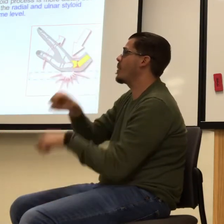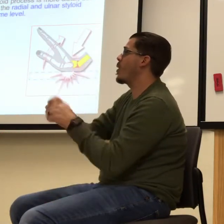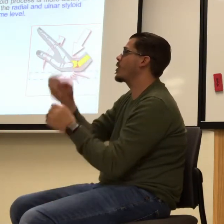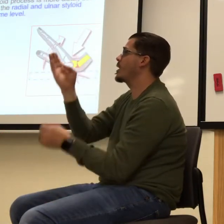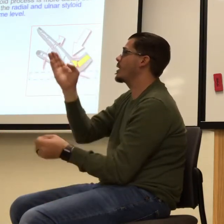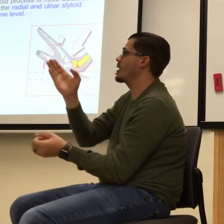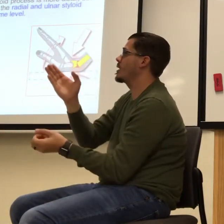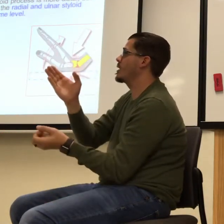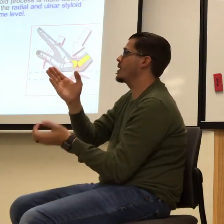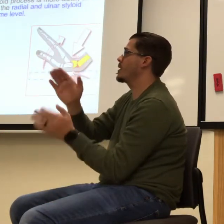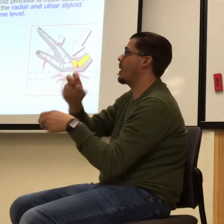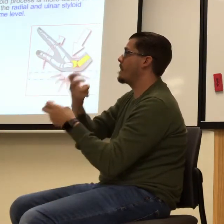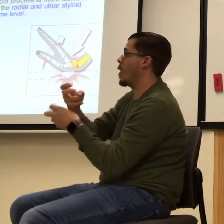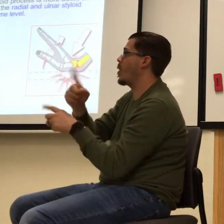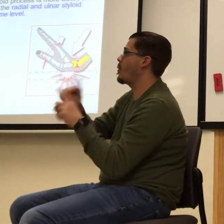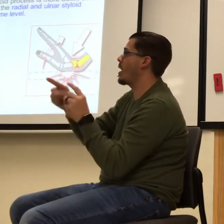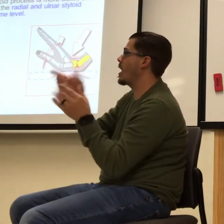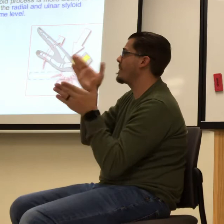attention to